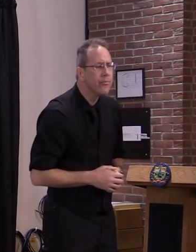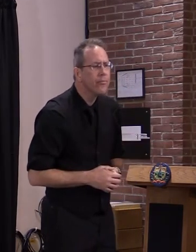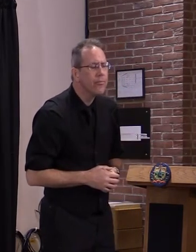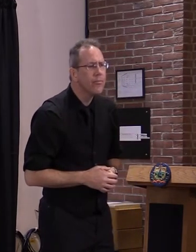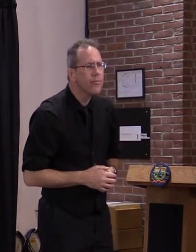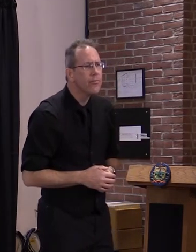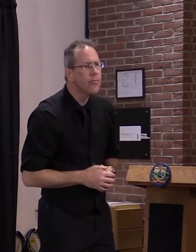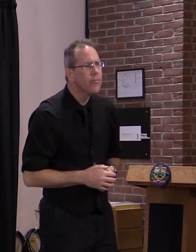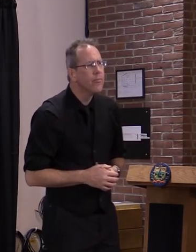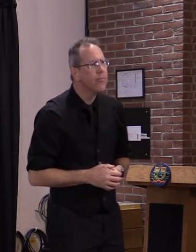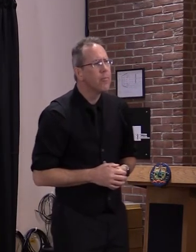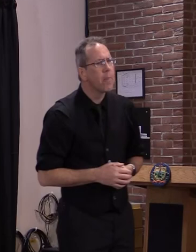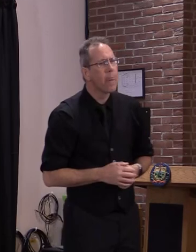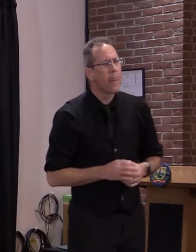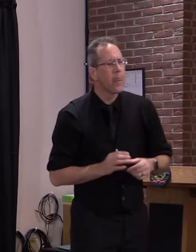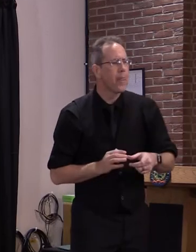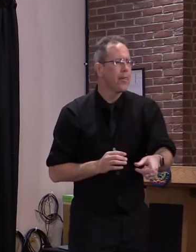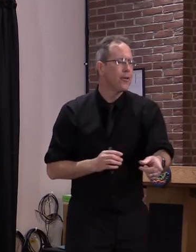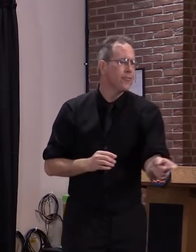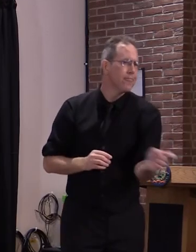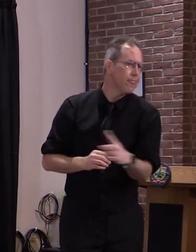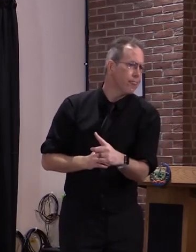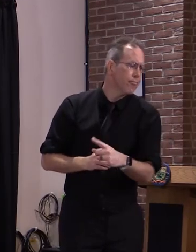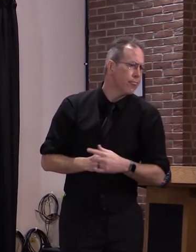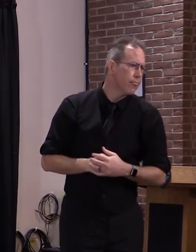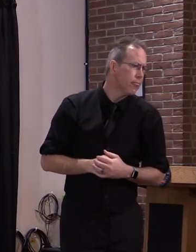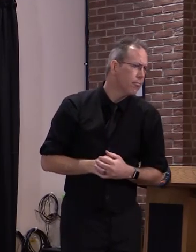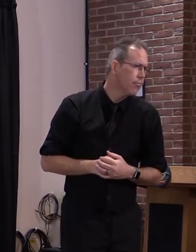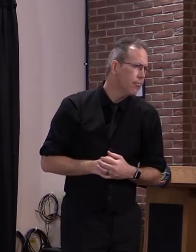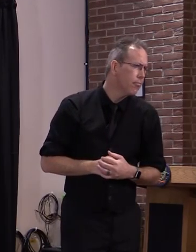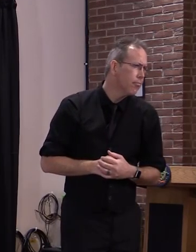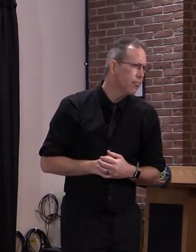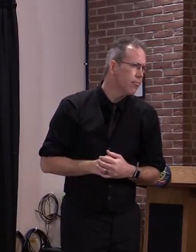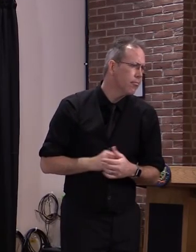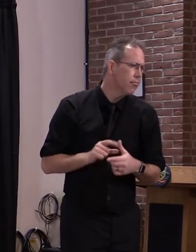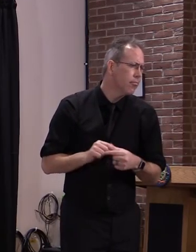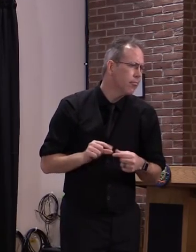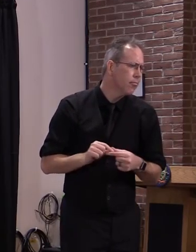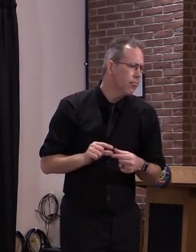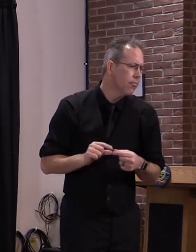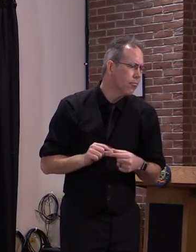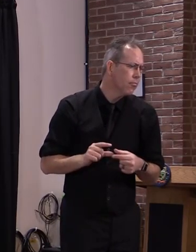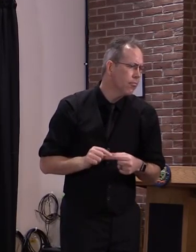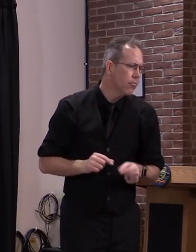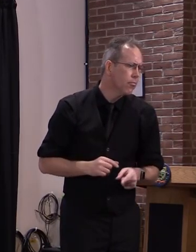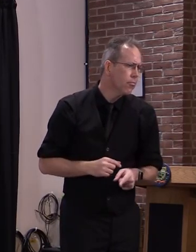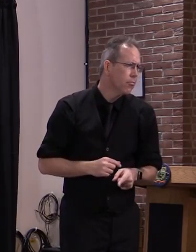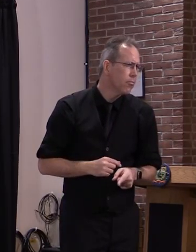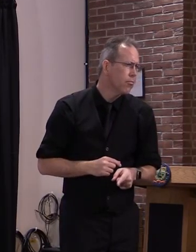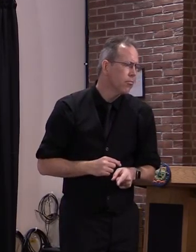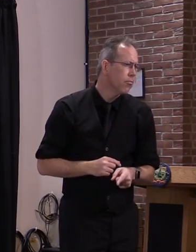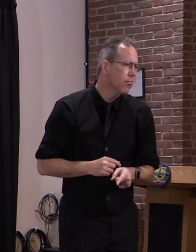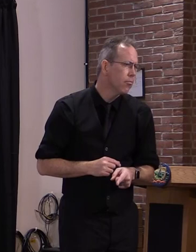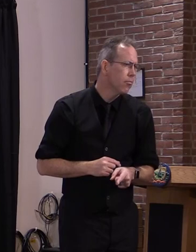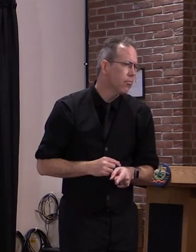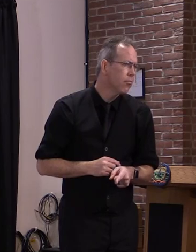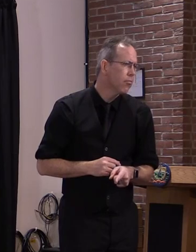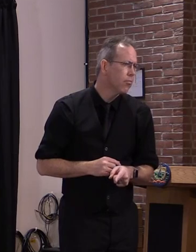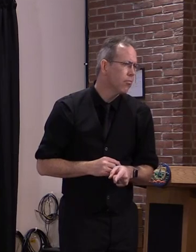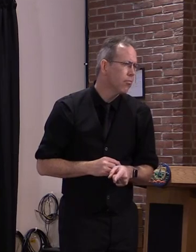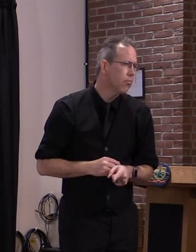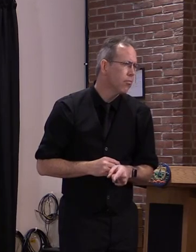expectation then that a greater grasp of these impacts on a more granular basis is available at the schools? I mean, are you